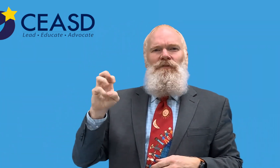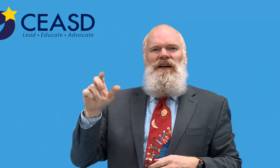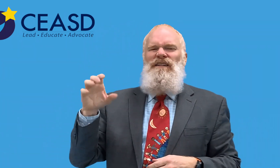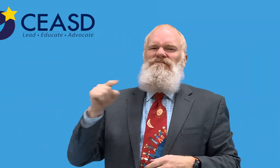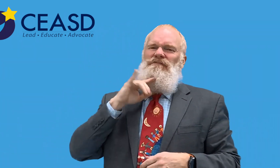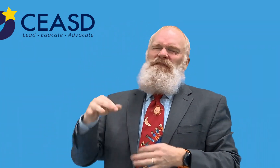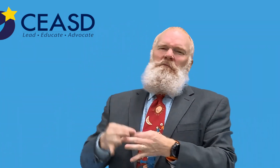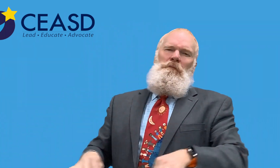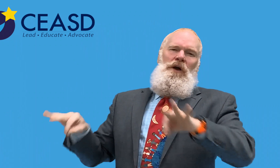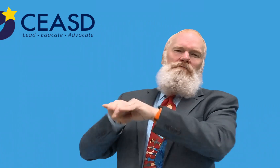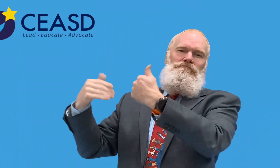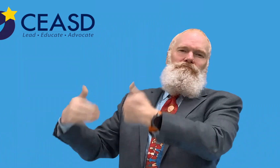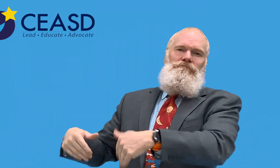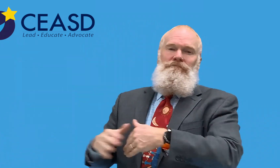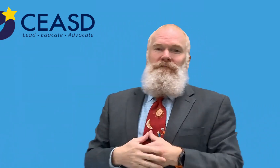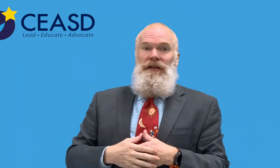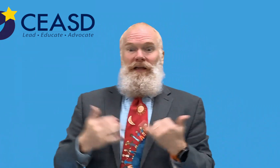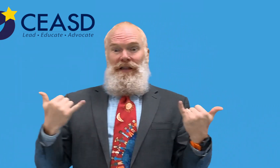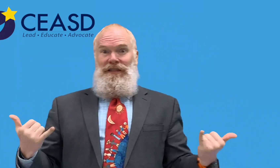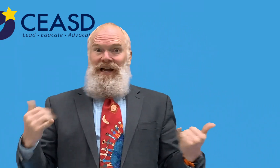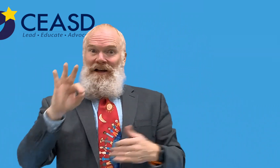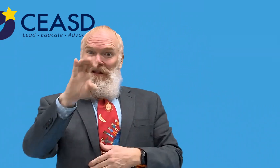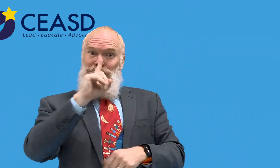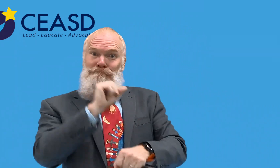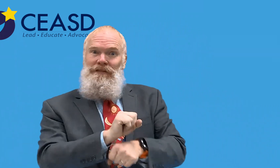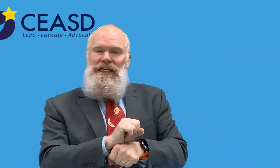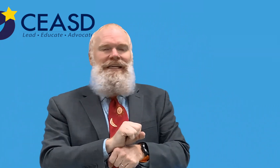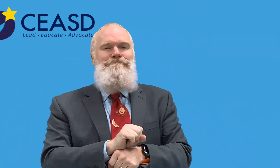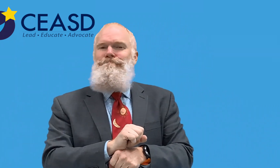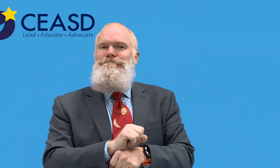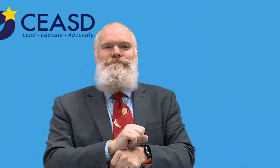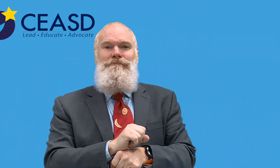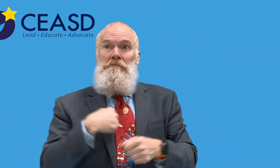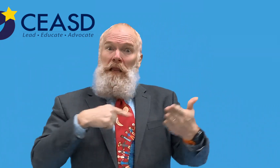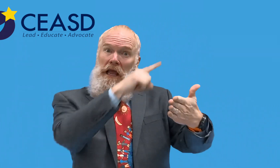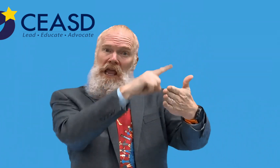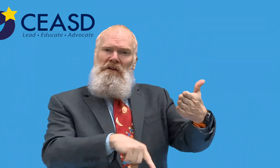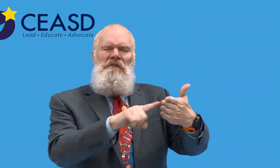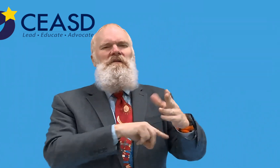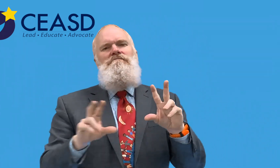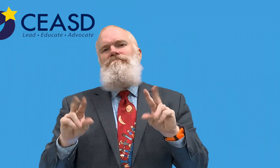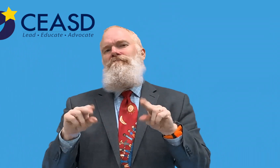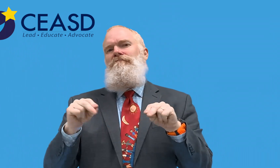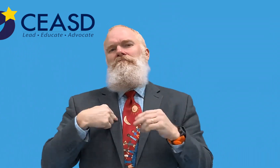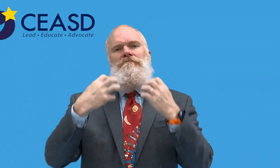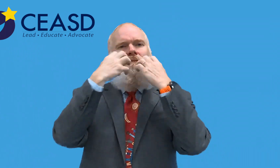students are able to engage with them about the importance of the Alice and Cogswell and Sullivan Act. This